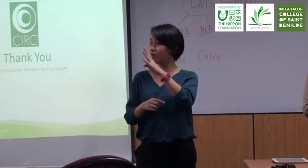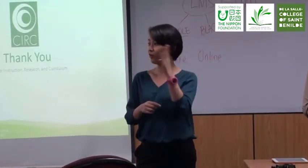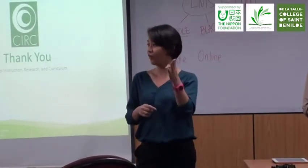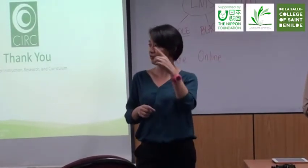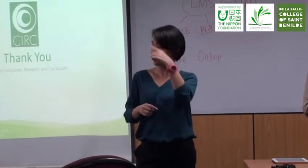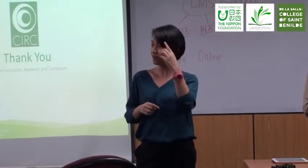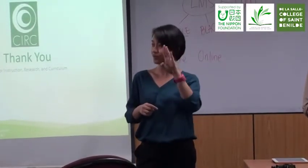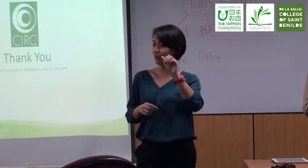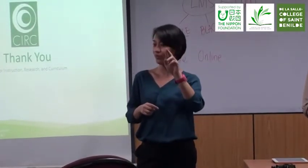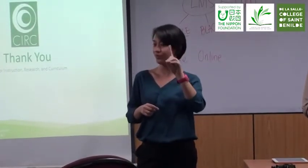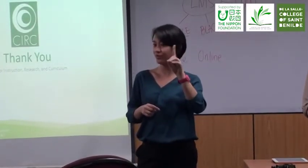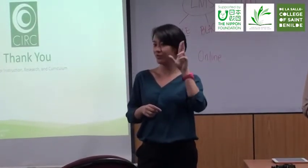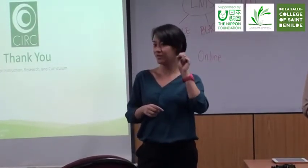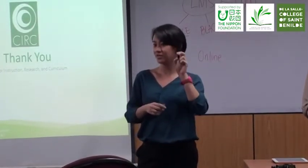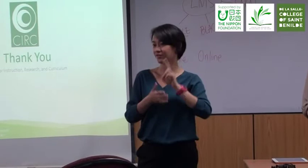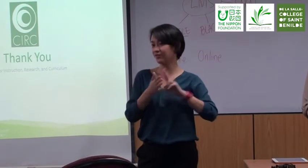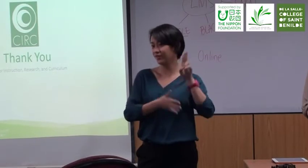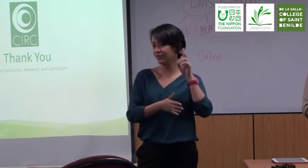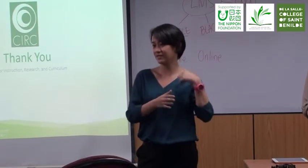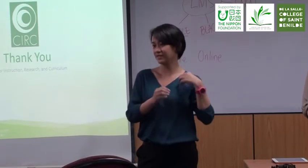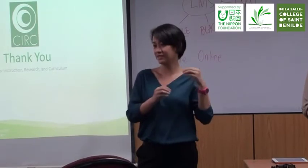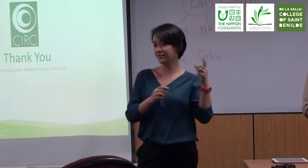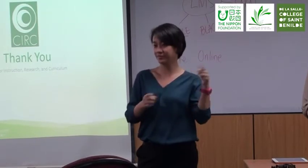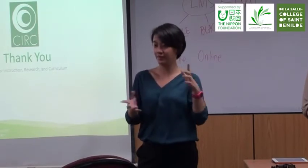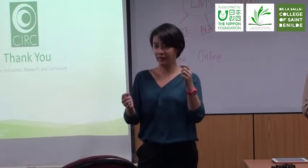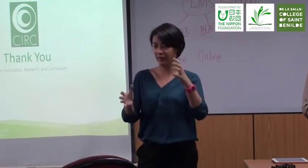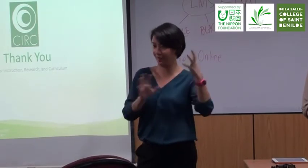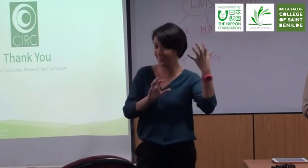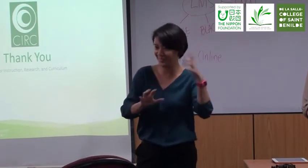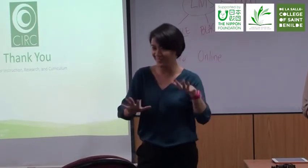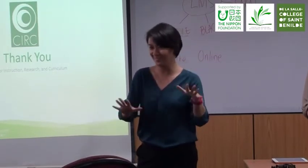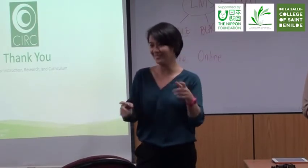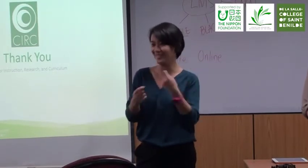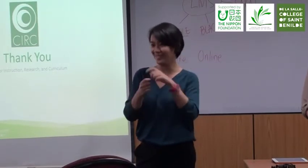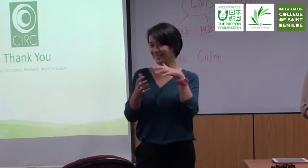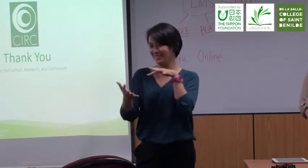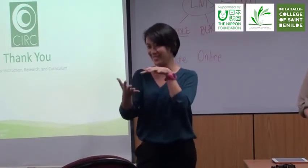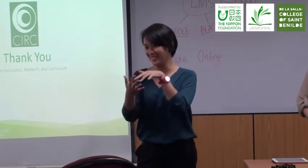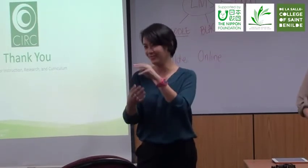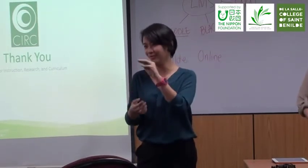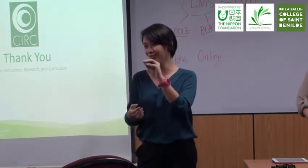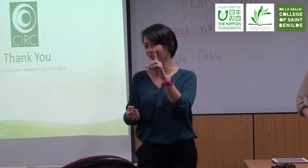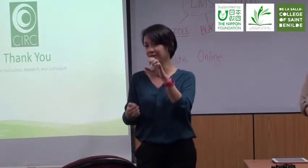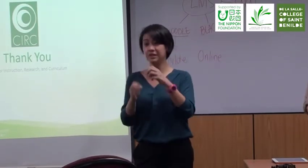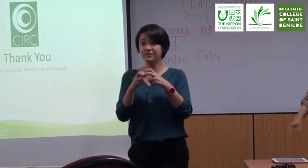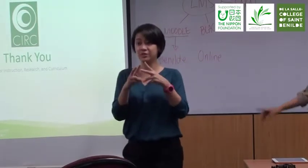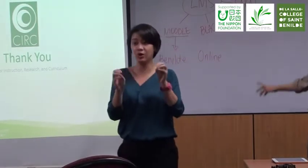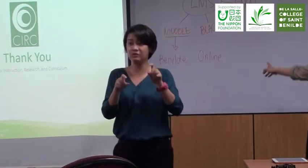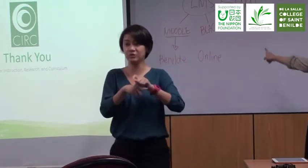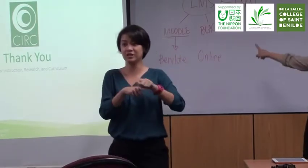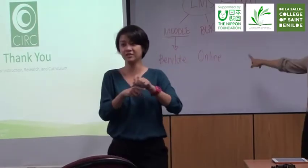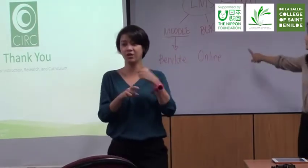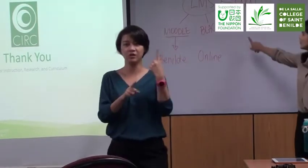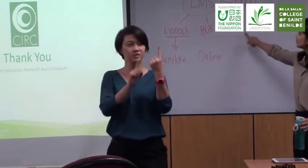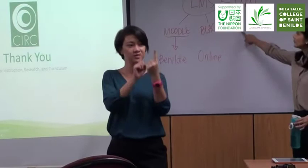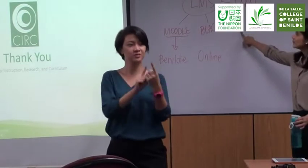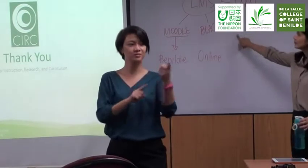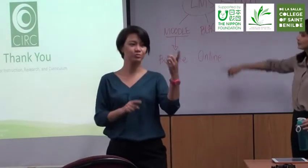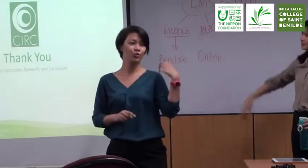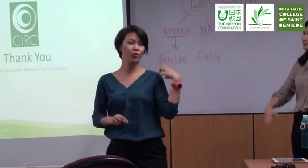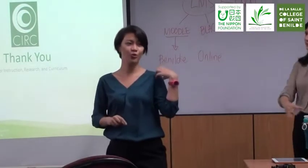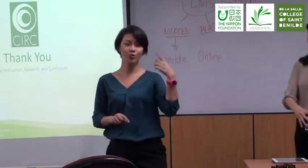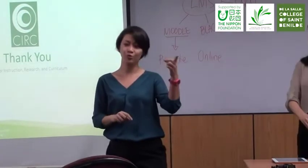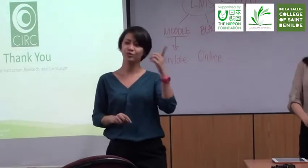in panic because I'm not really familiar. Because I was familiar with Blackboard, and that's what we have been using in the US. So when I transferred here and used